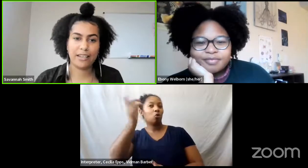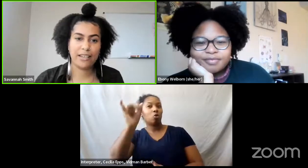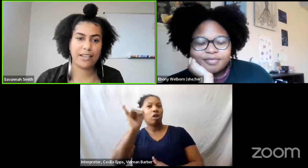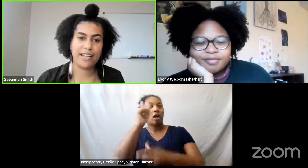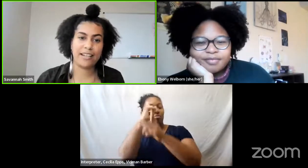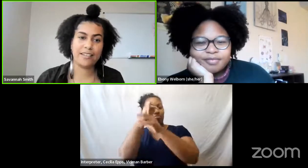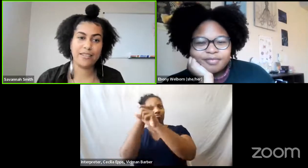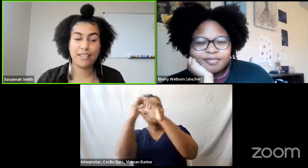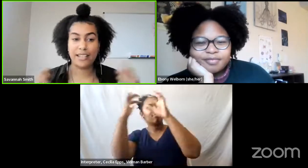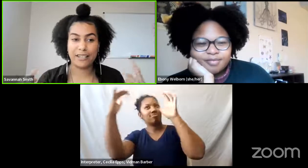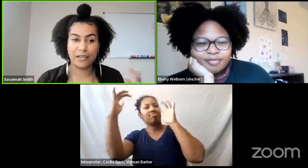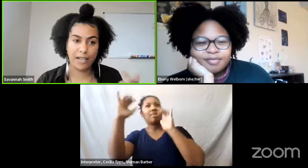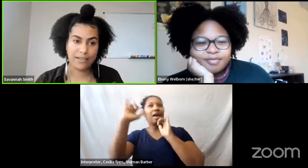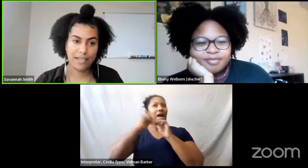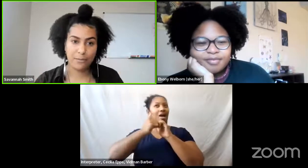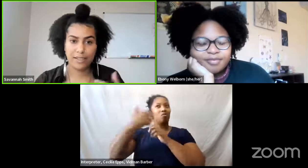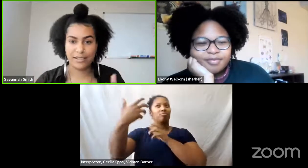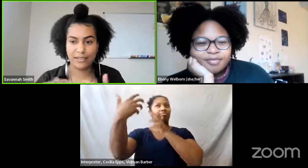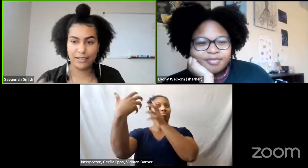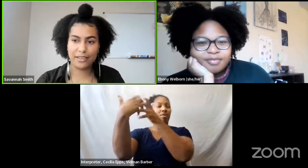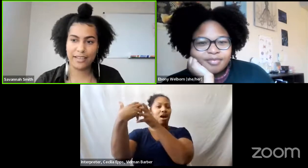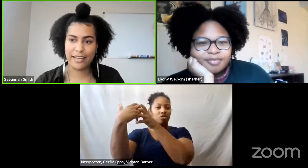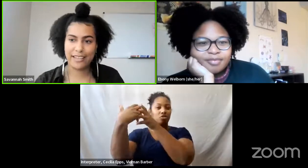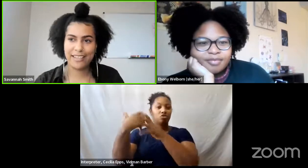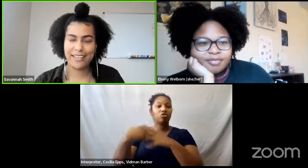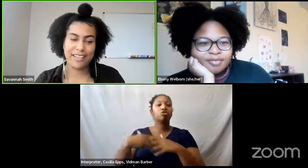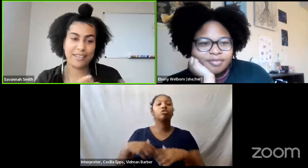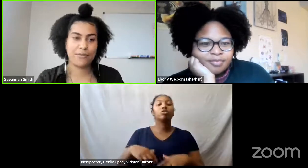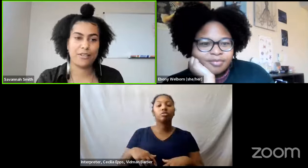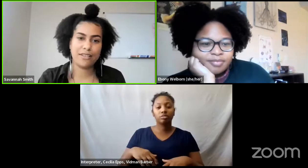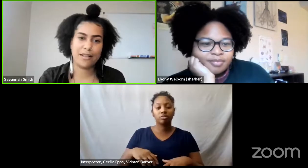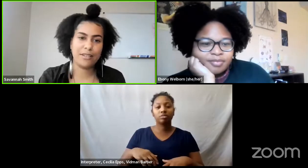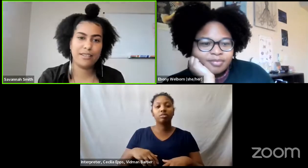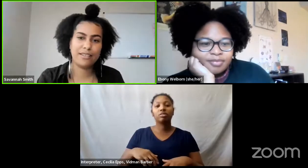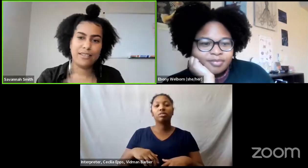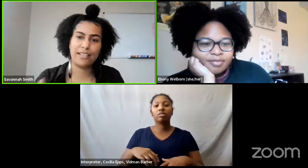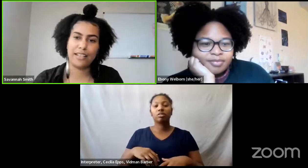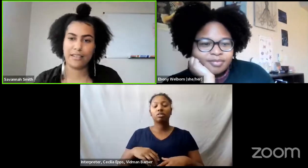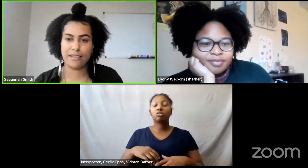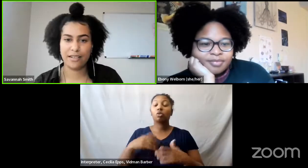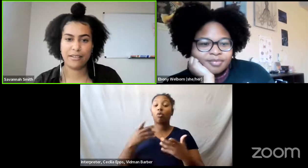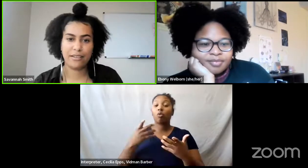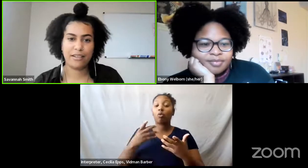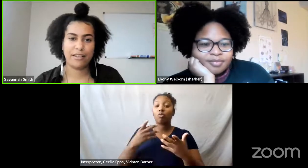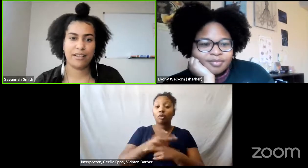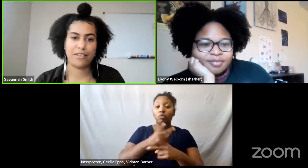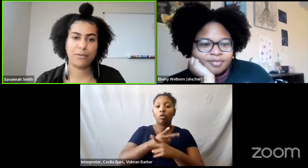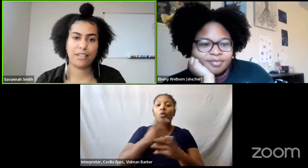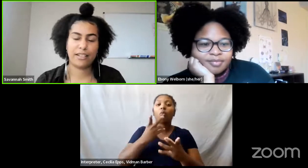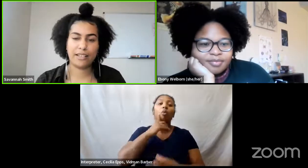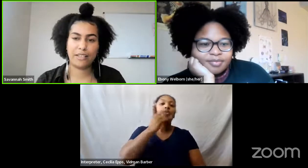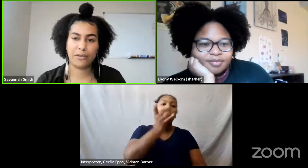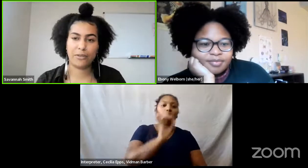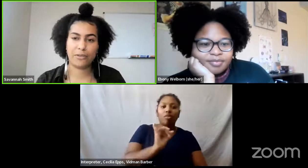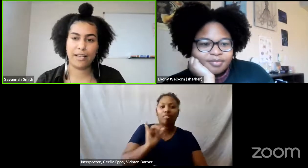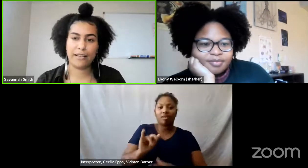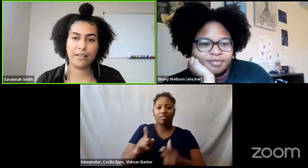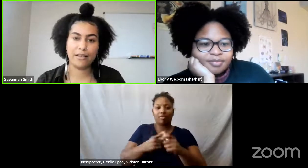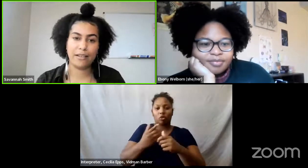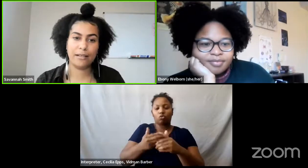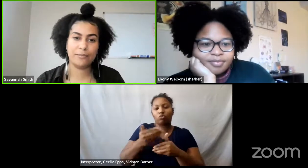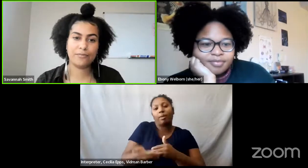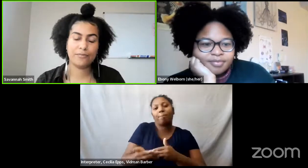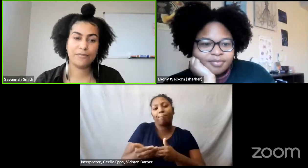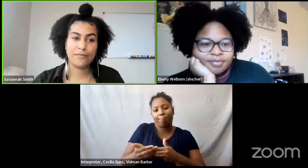feel like, and seeing in your mind's eye, what does it look like is the first step to getting us there. And so we're going to kind of go through